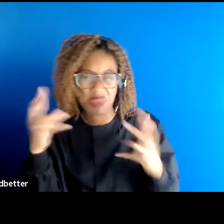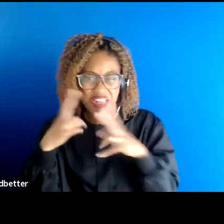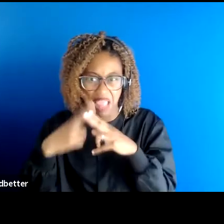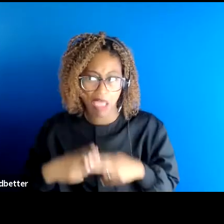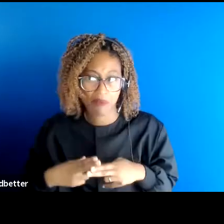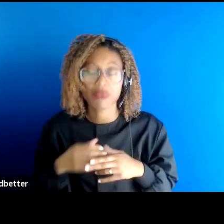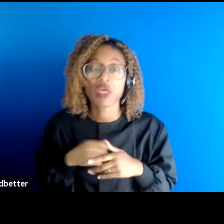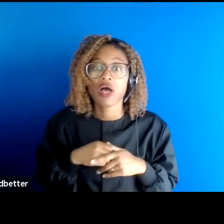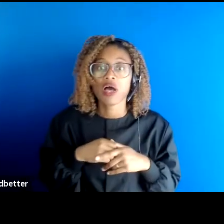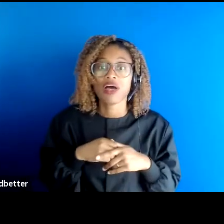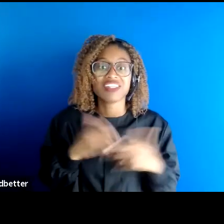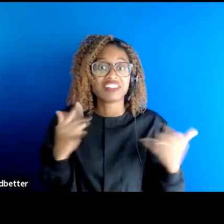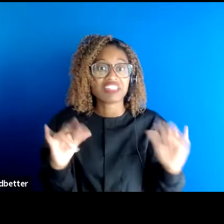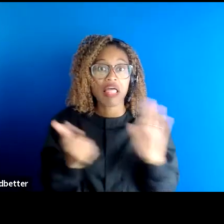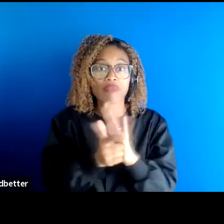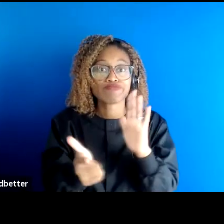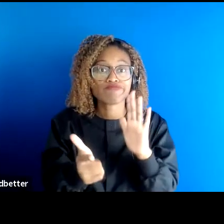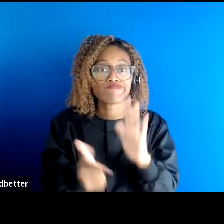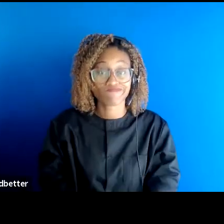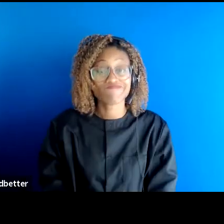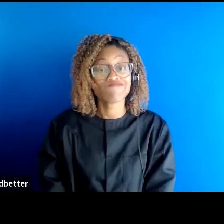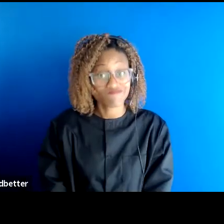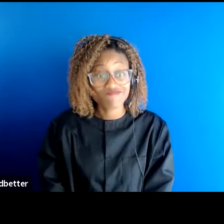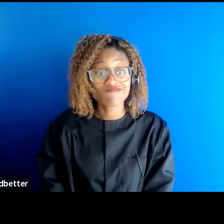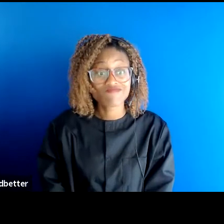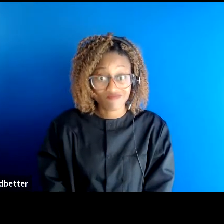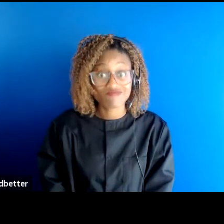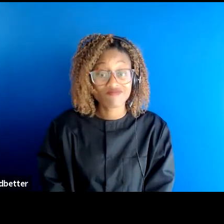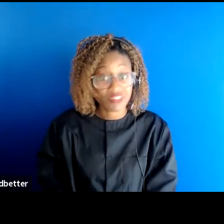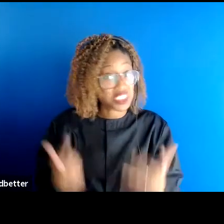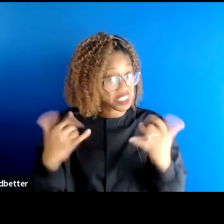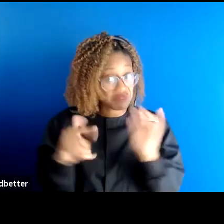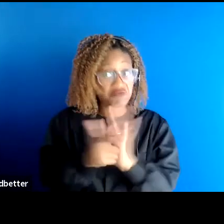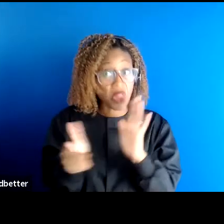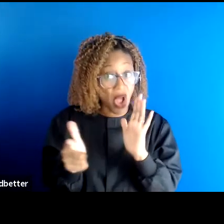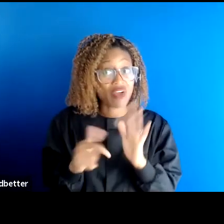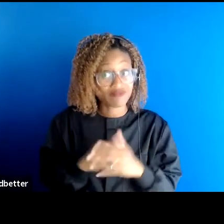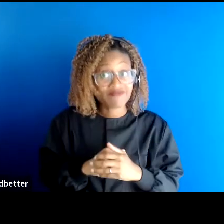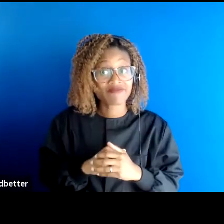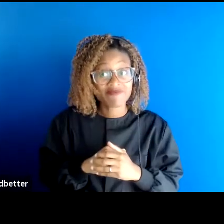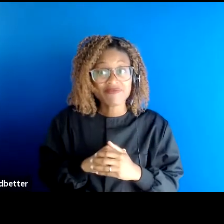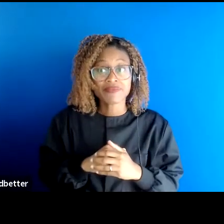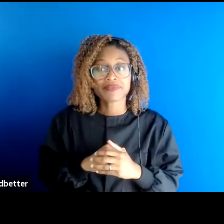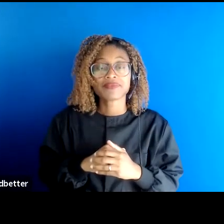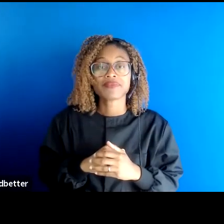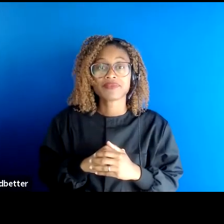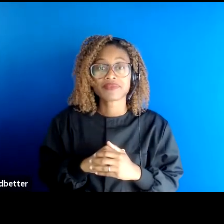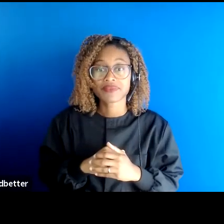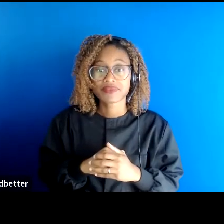still outlawed in a lot of ways, and so